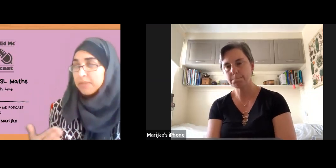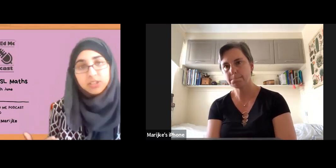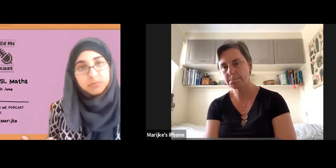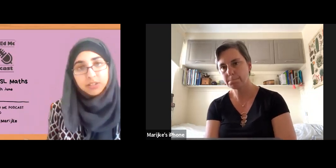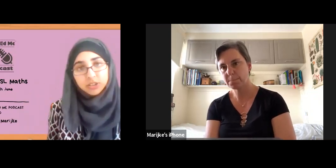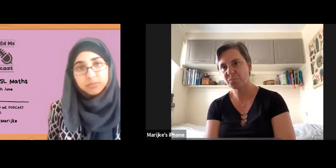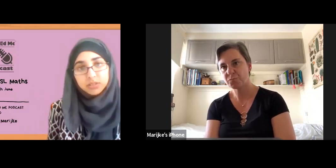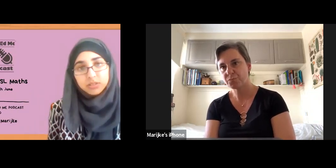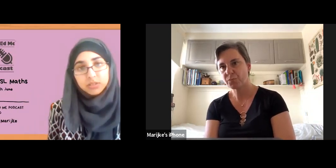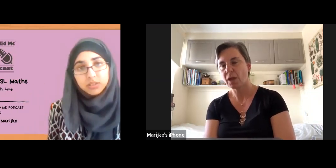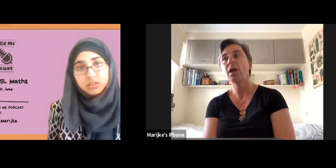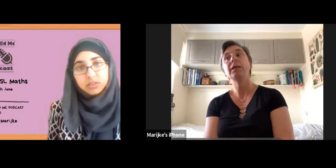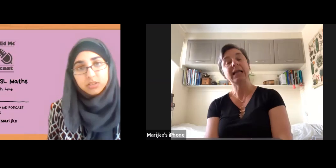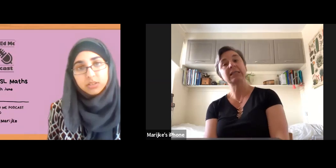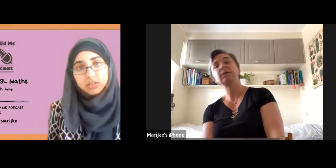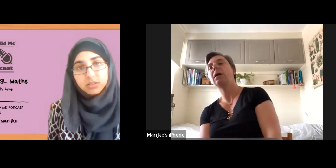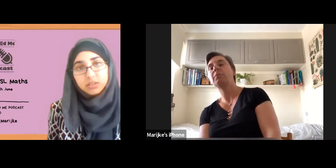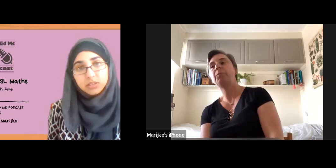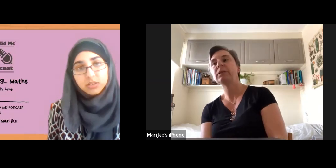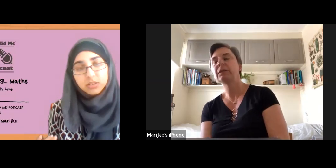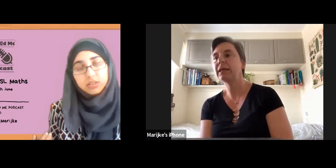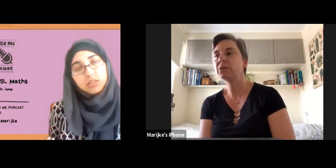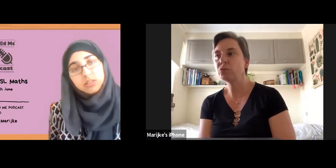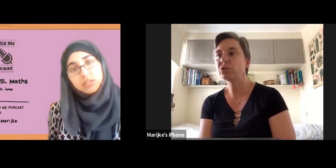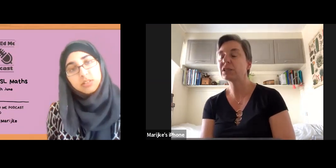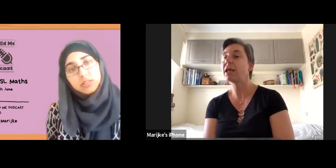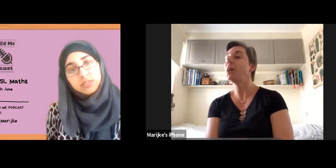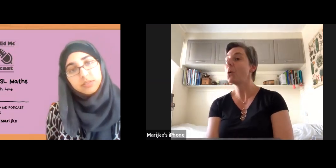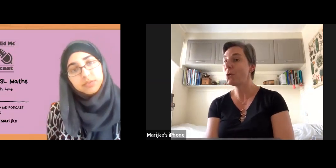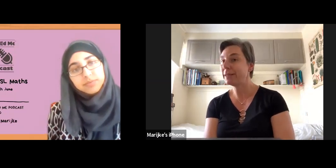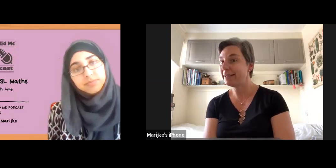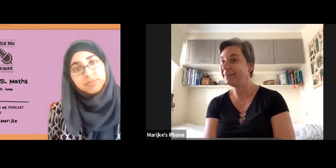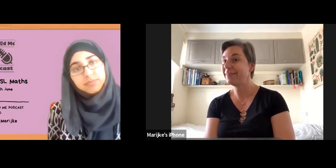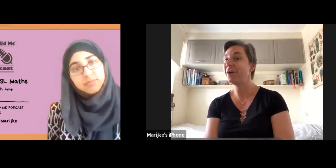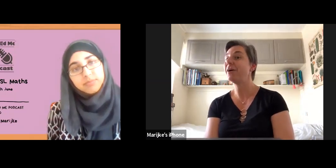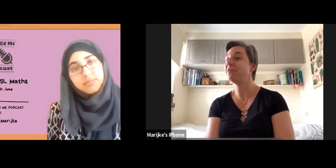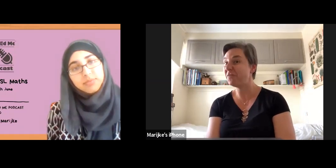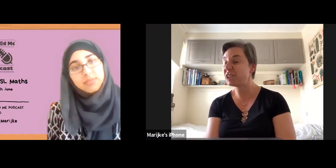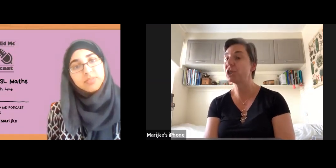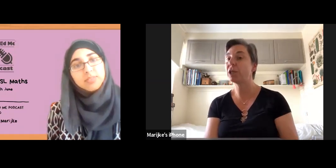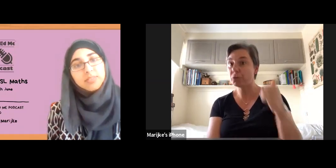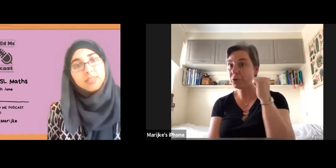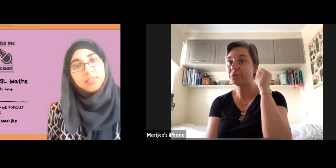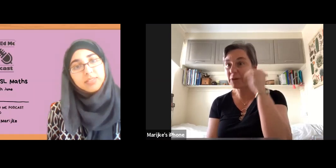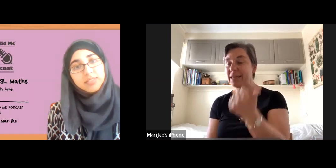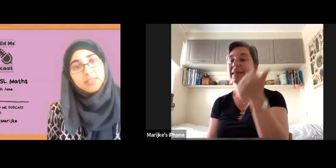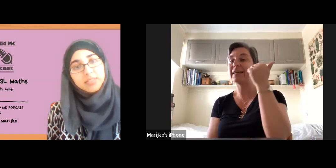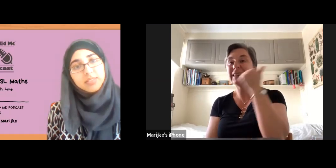age in Belgium? Yes, but they don't start learning official reading,